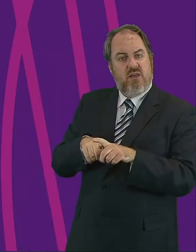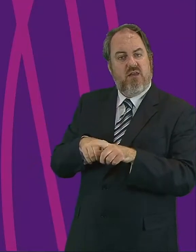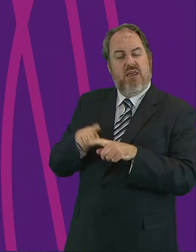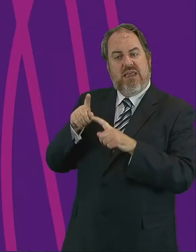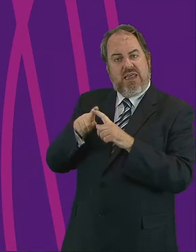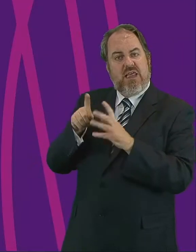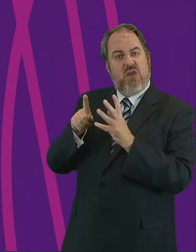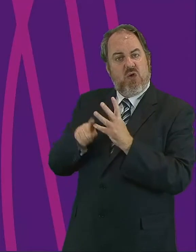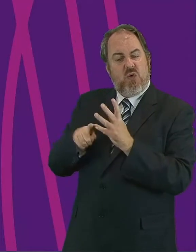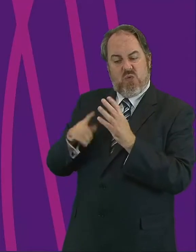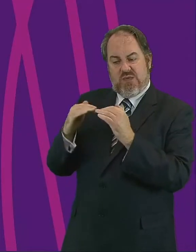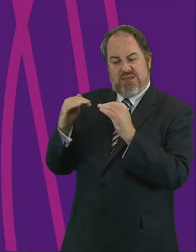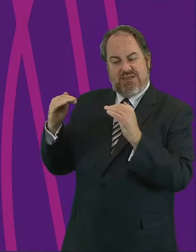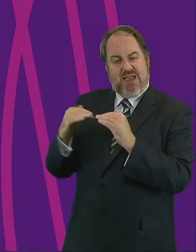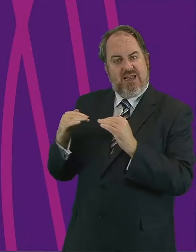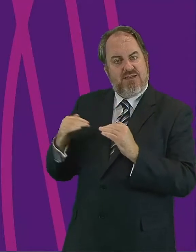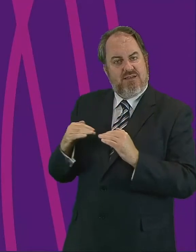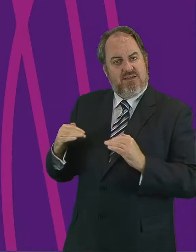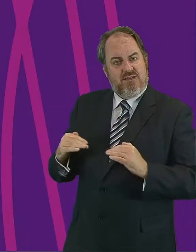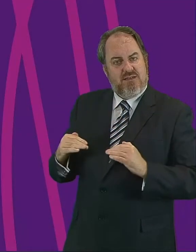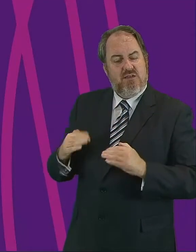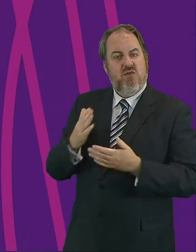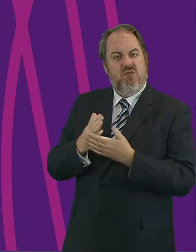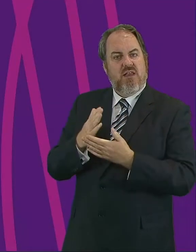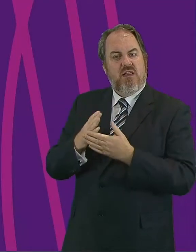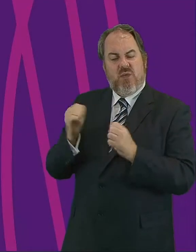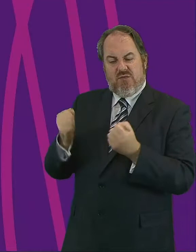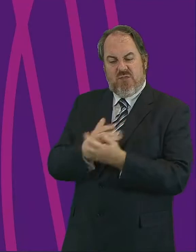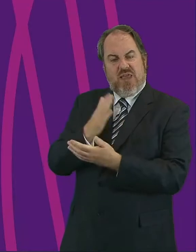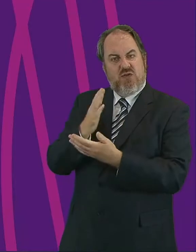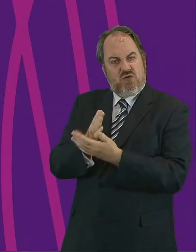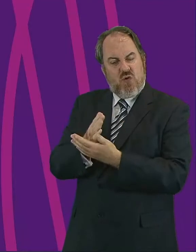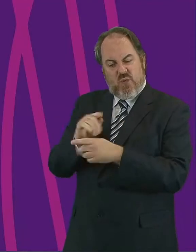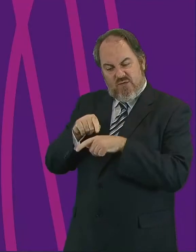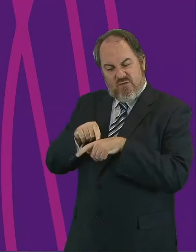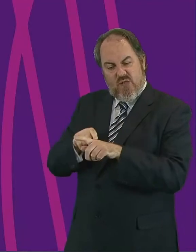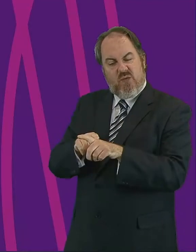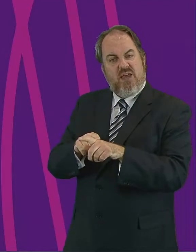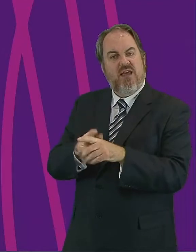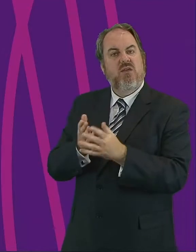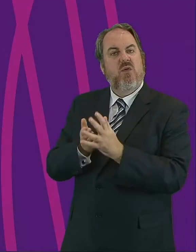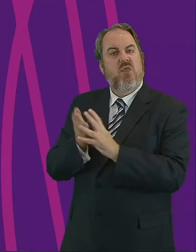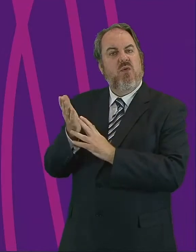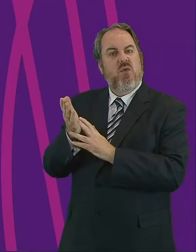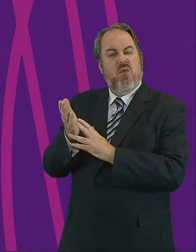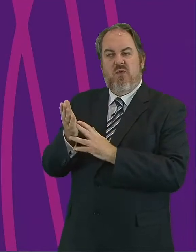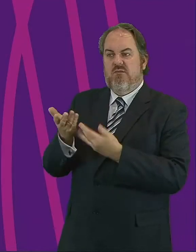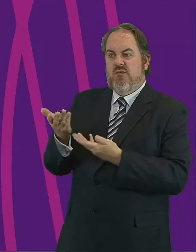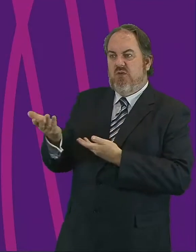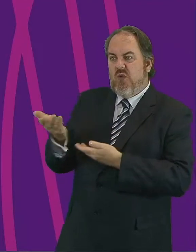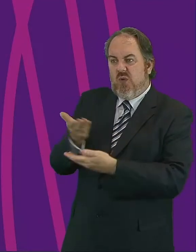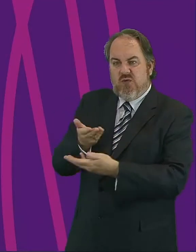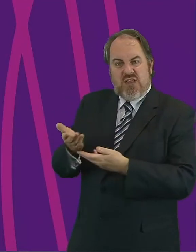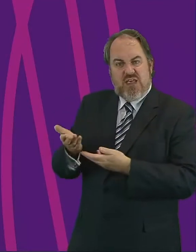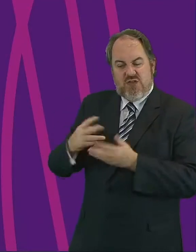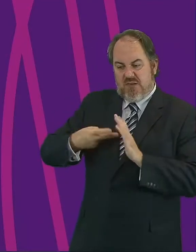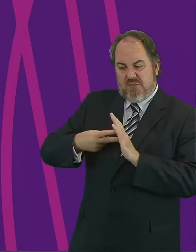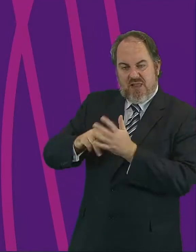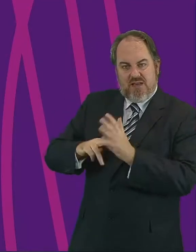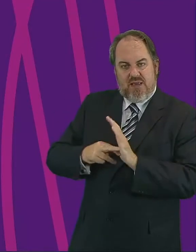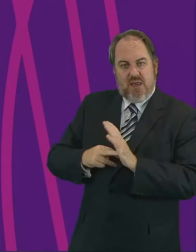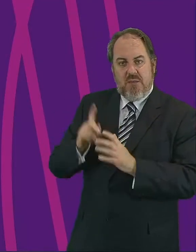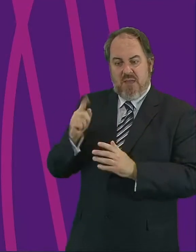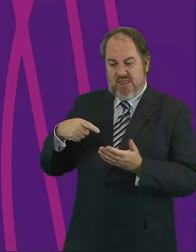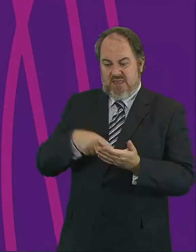EU standards. We need to make sure that we can square that circle through the framework process, and we do that by negotiation. What this actually does is simply sweep that